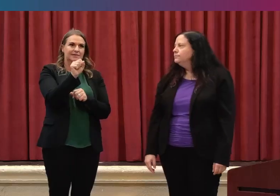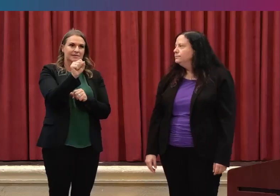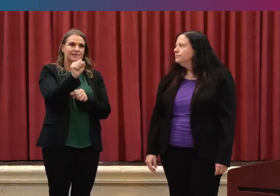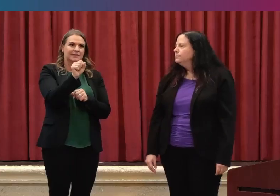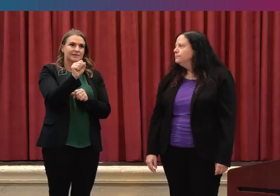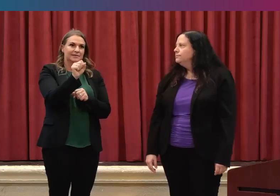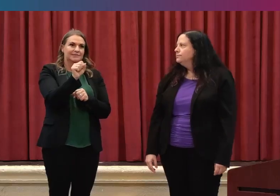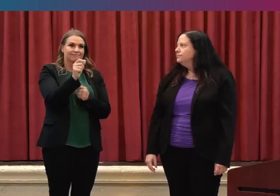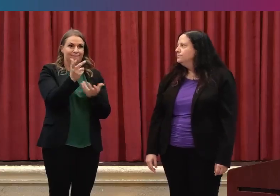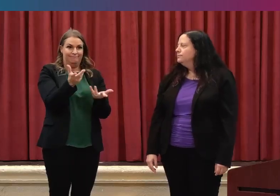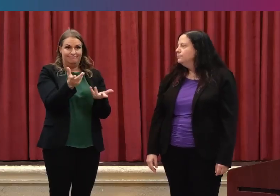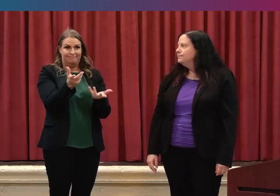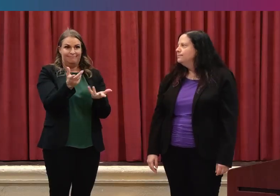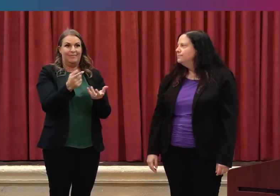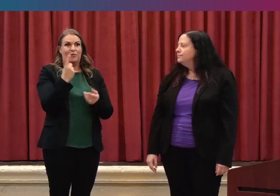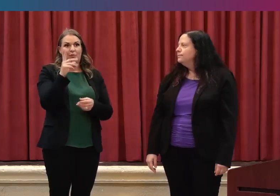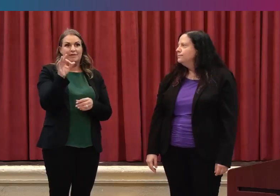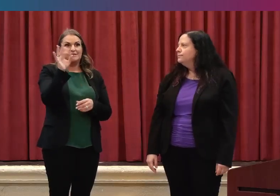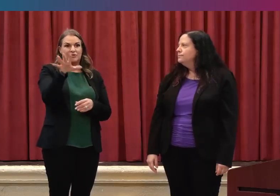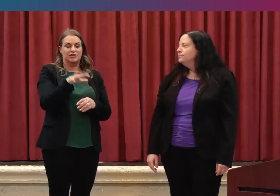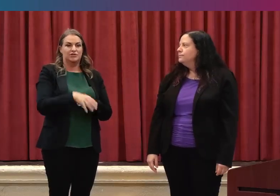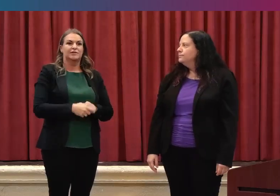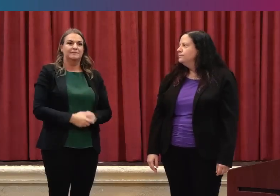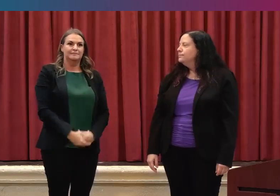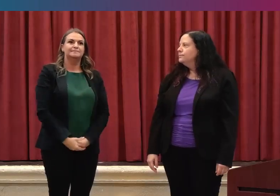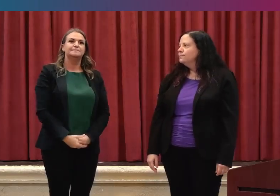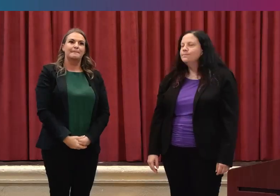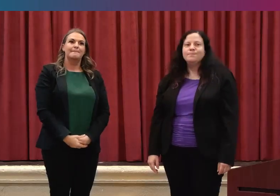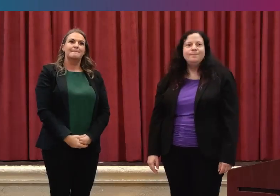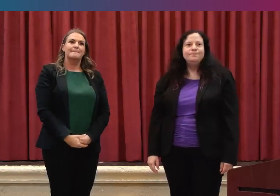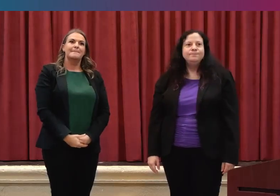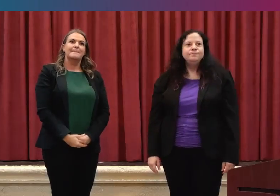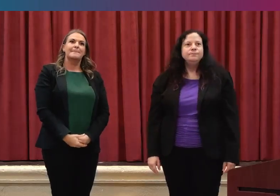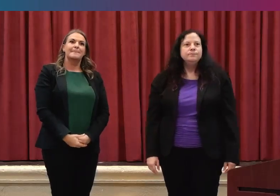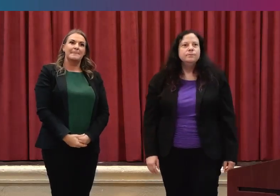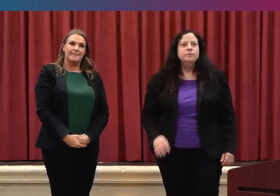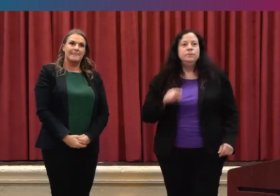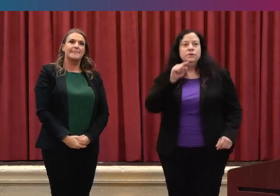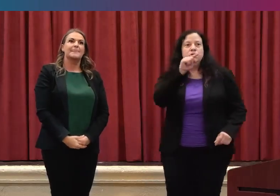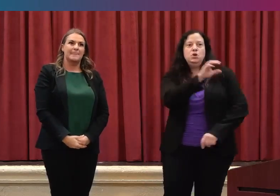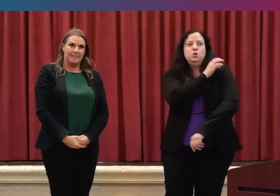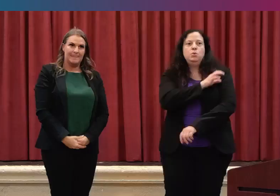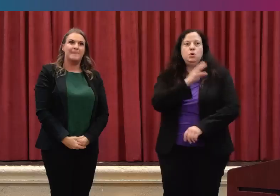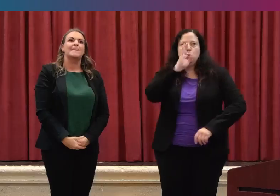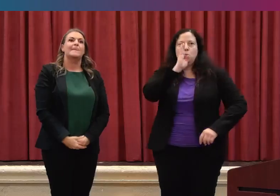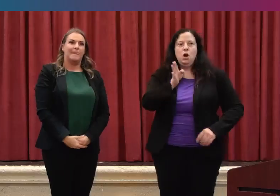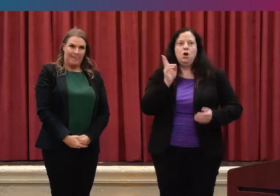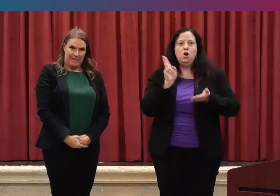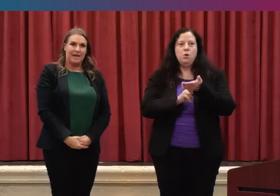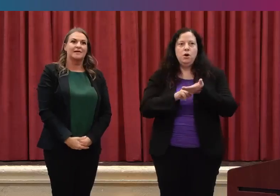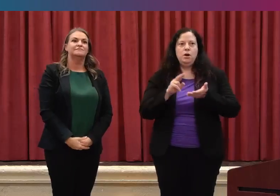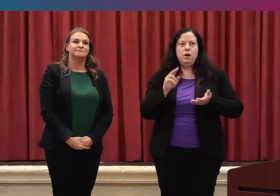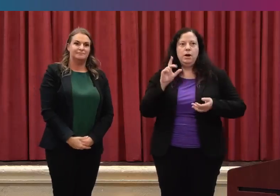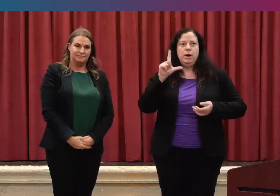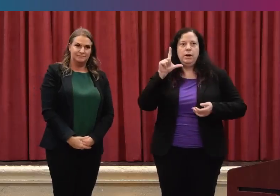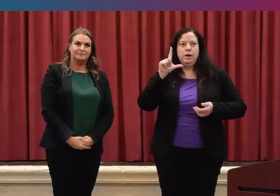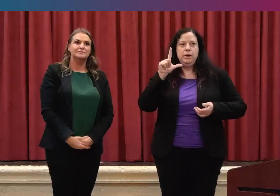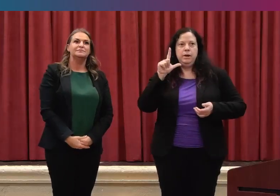can contract with LifeSigns. I mean, that's one suggestion I can. Oh, yes. Did you have a direct contract with